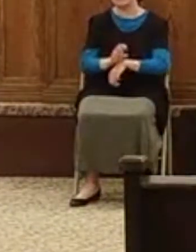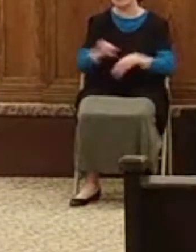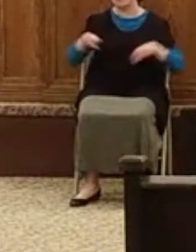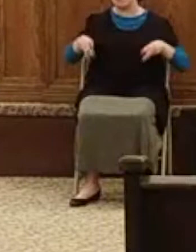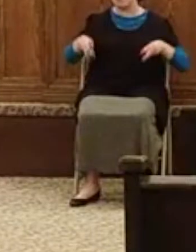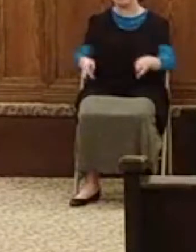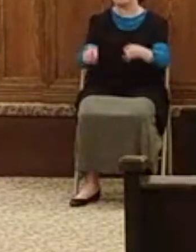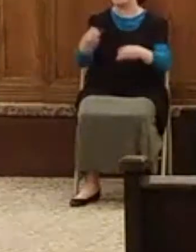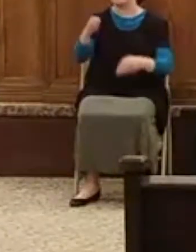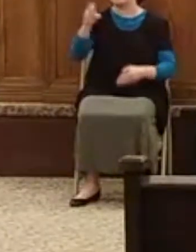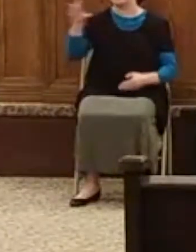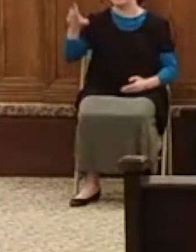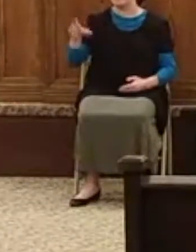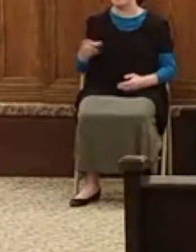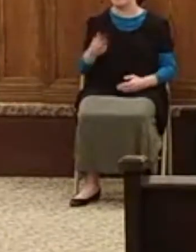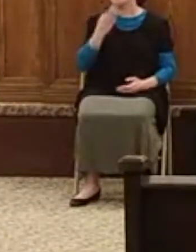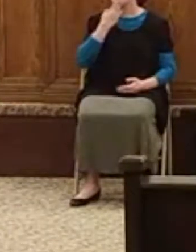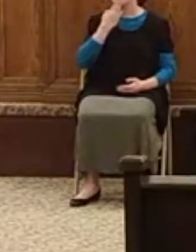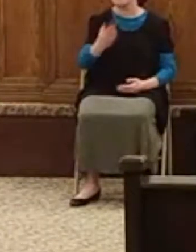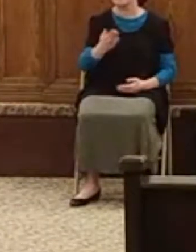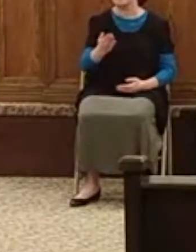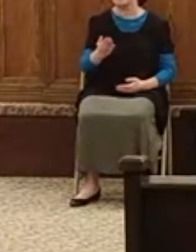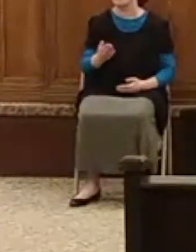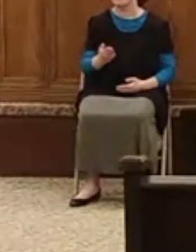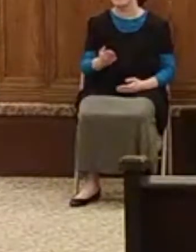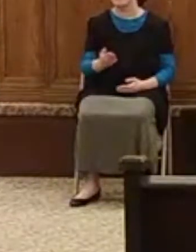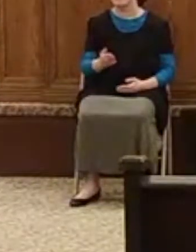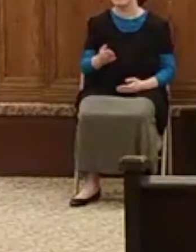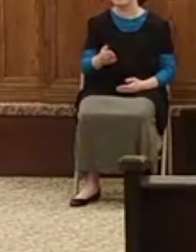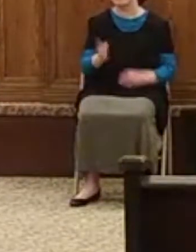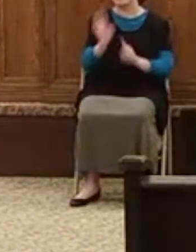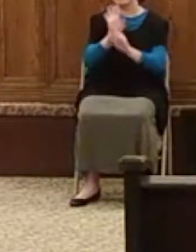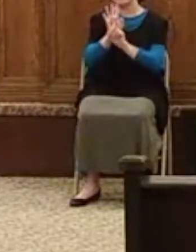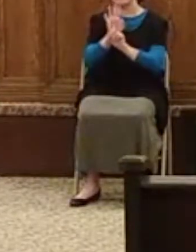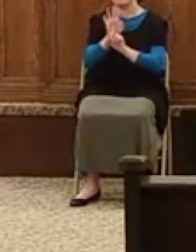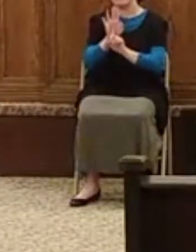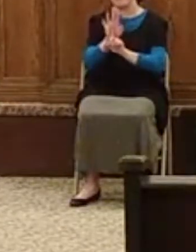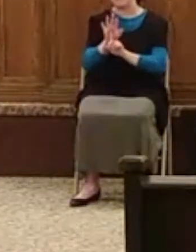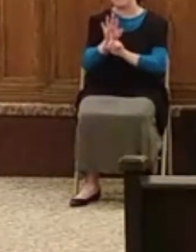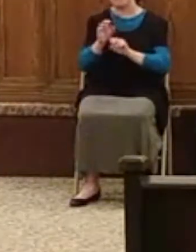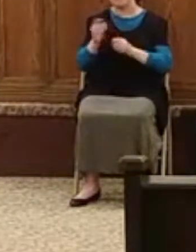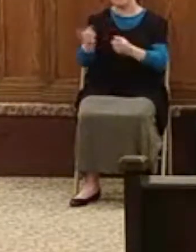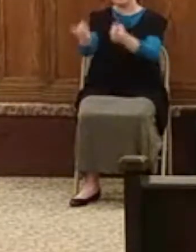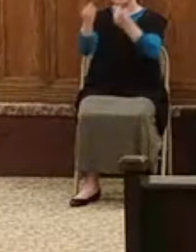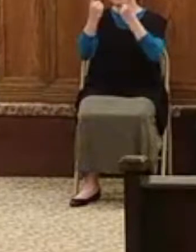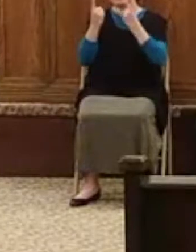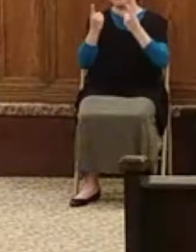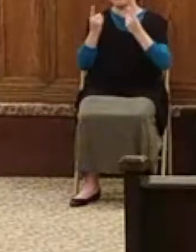been on our way to hell. But I'm thankful that there was a candle that